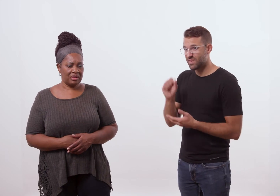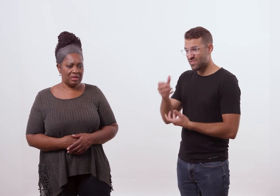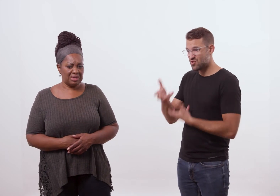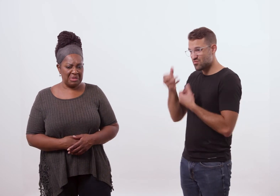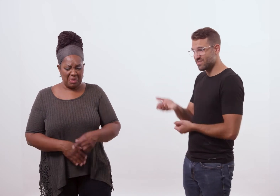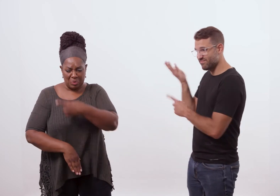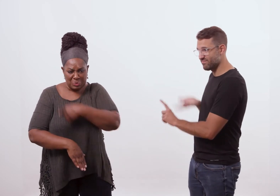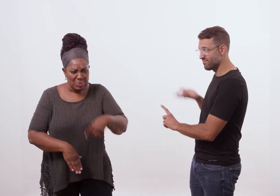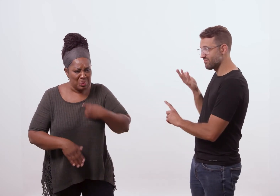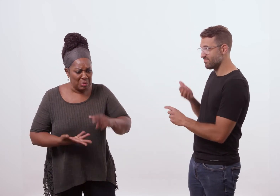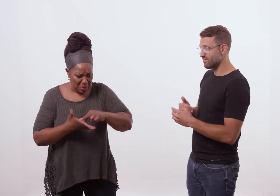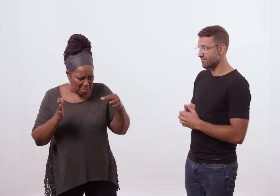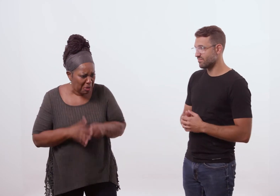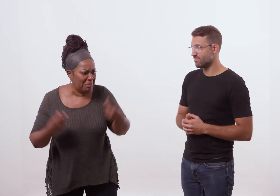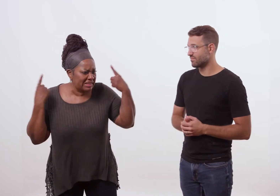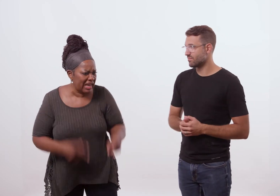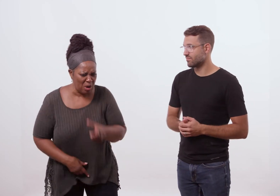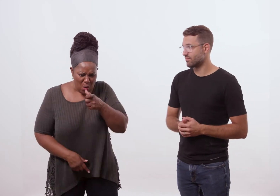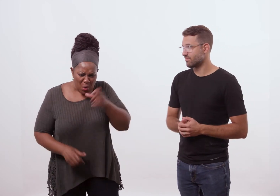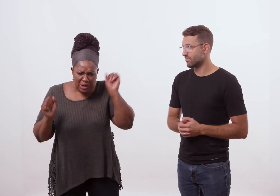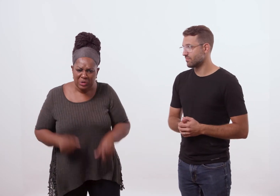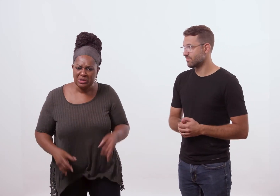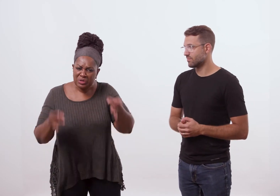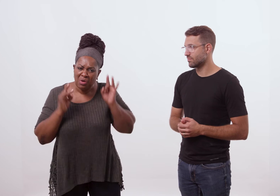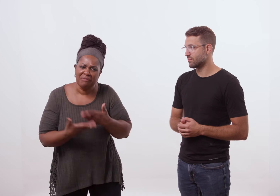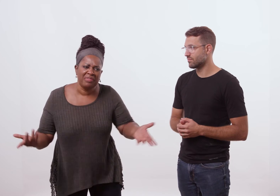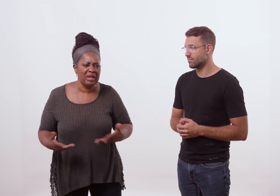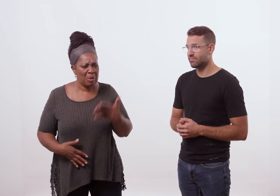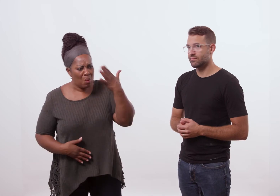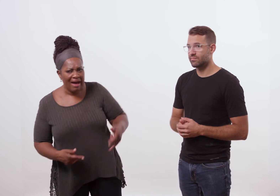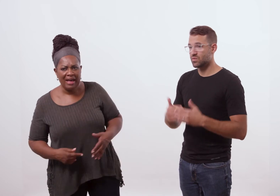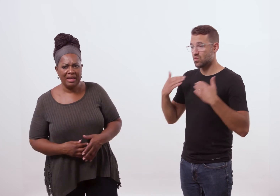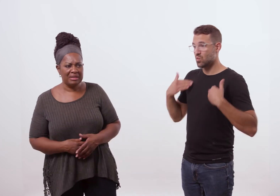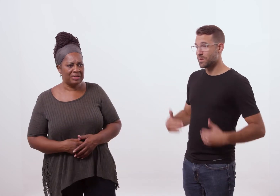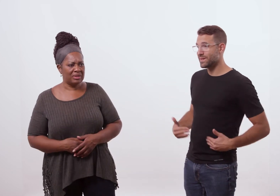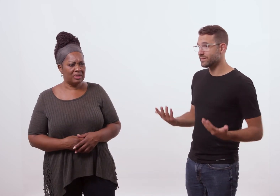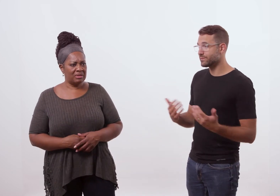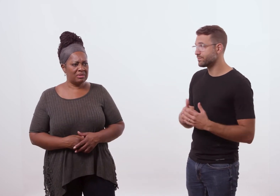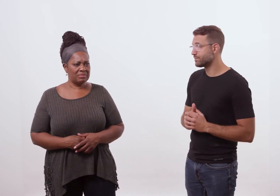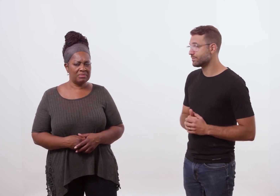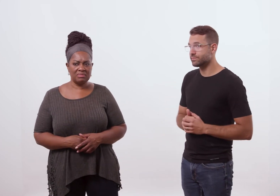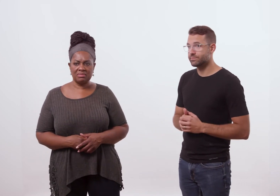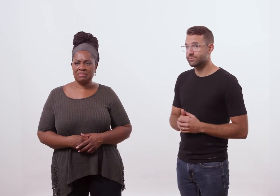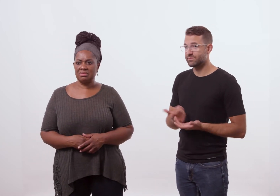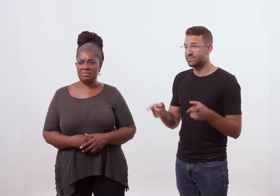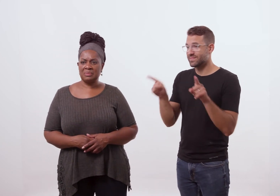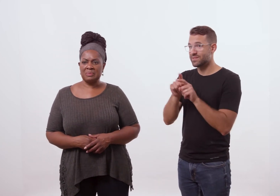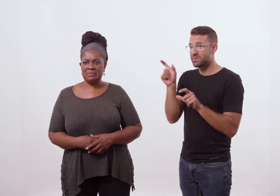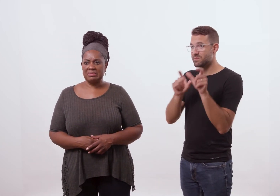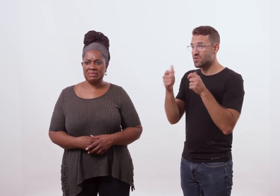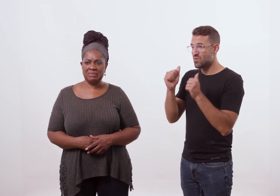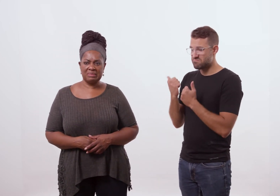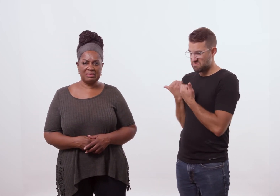were deliberately inflicted. Who could have done such a thing? Humans. The same ones who tried to destroy us with